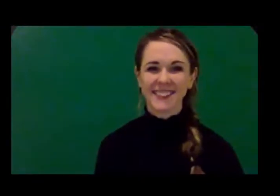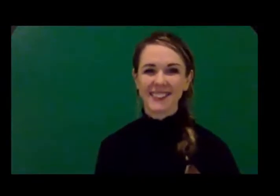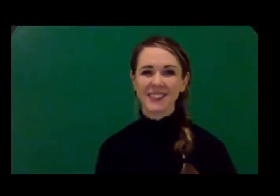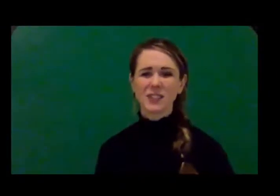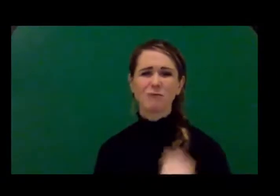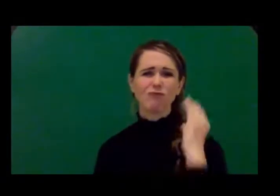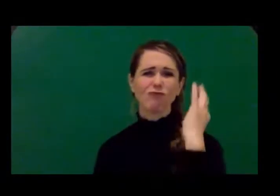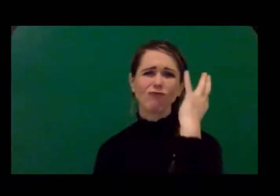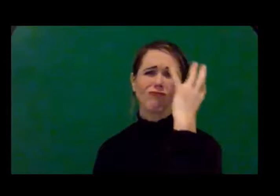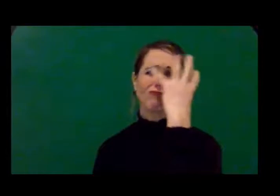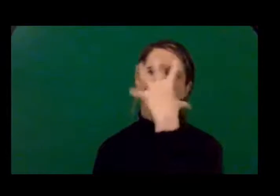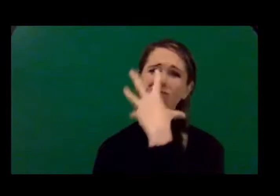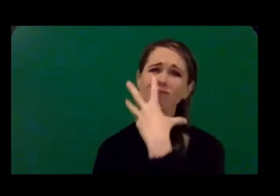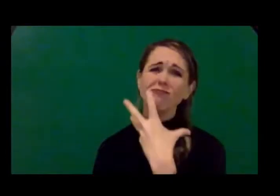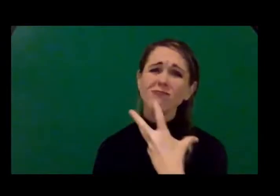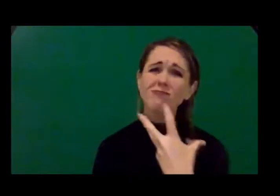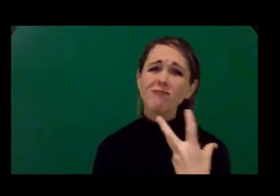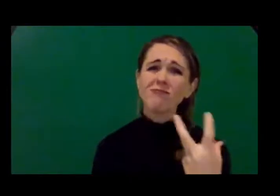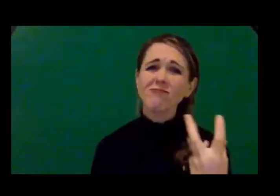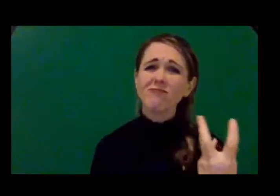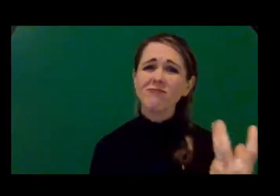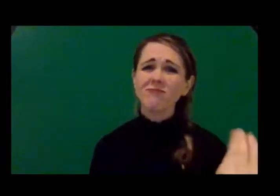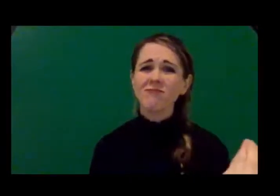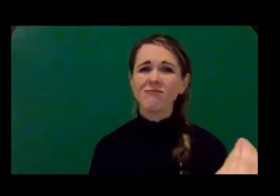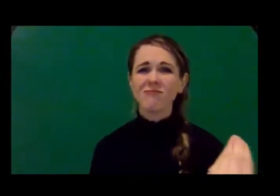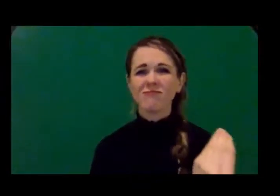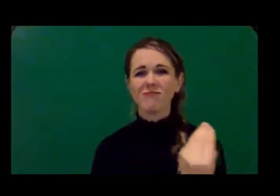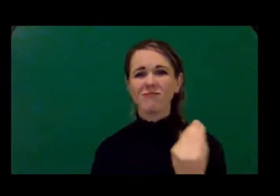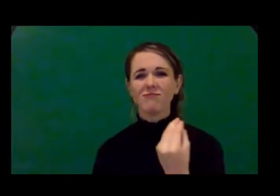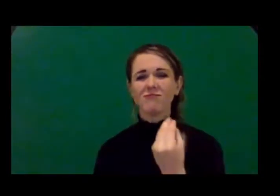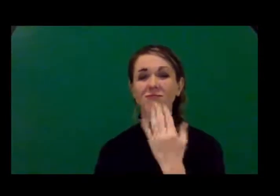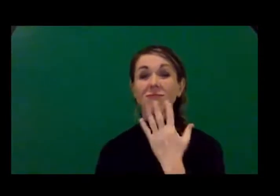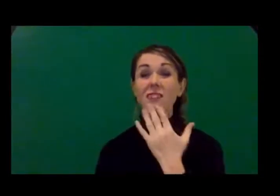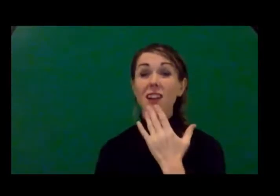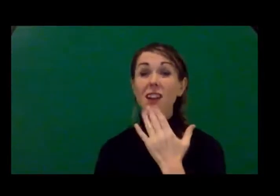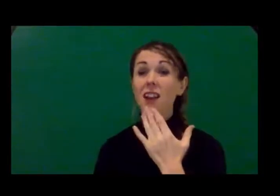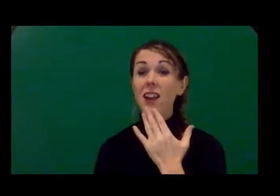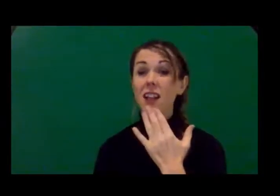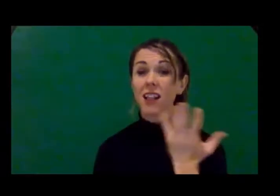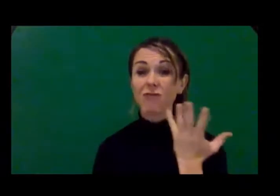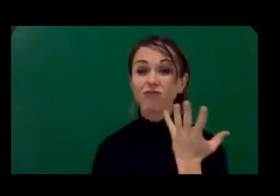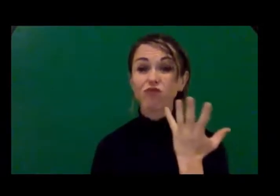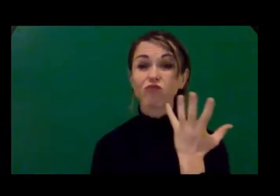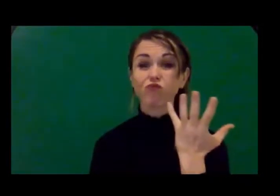Beautiful. What color? Yellow.